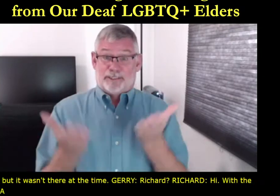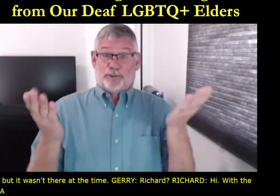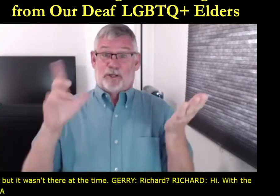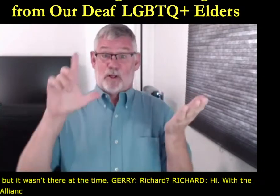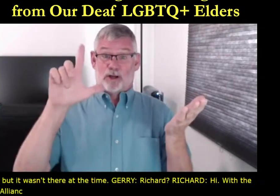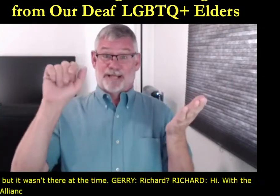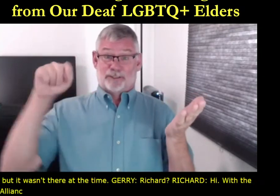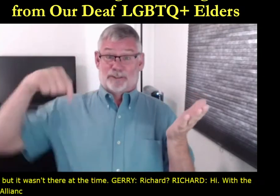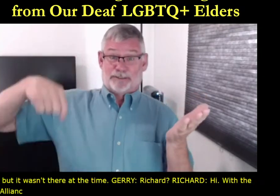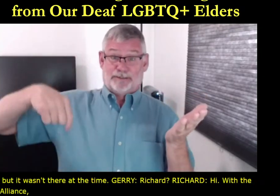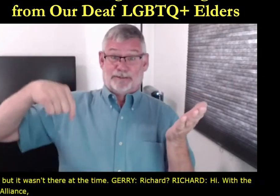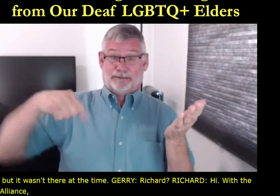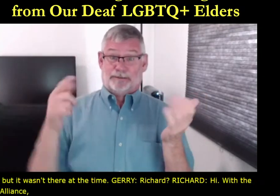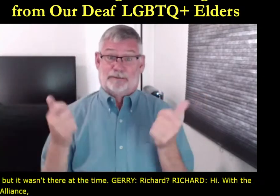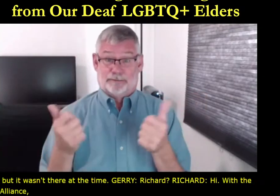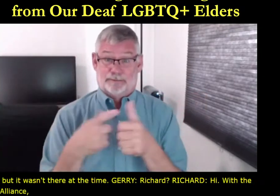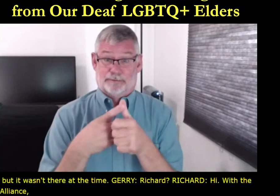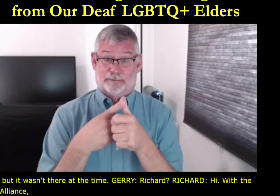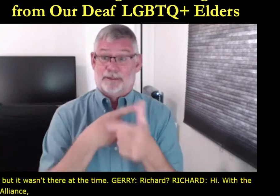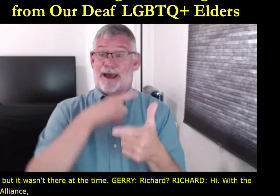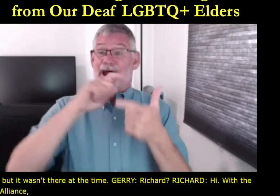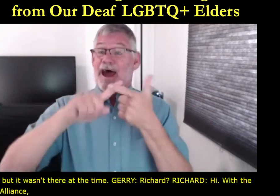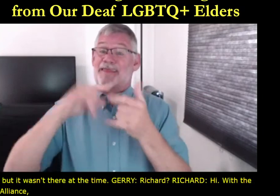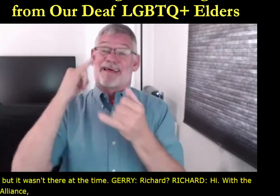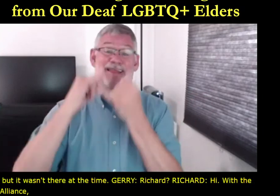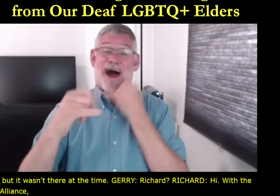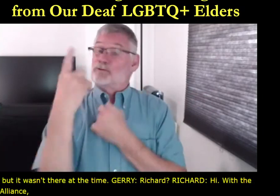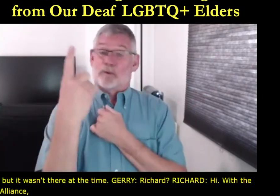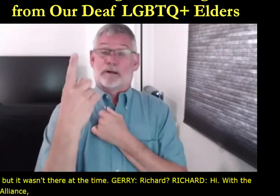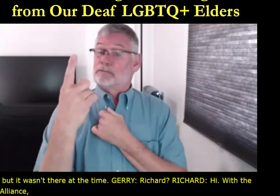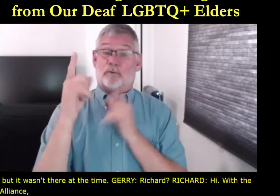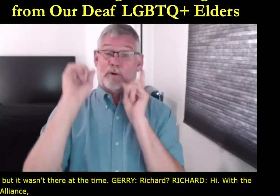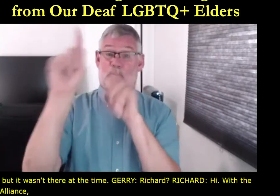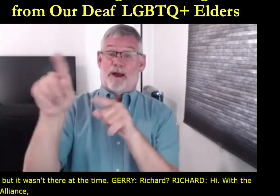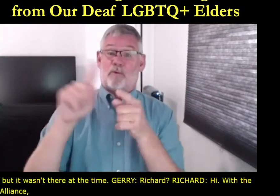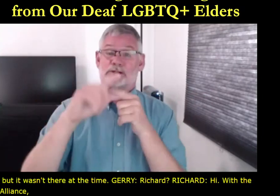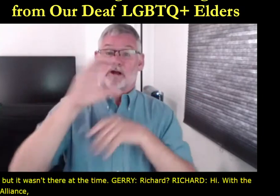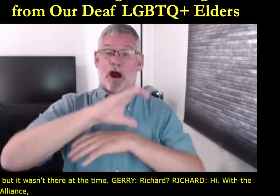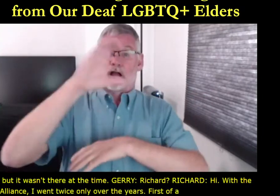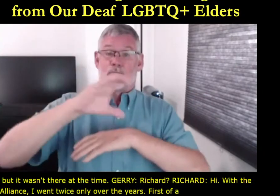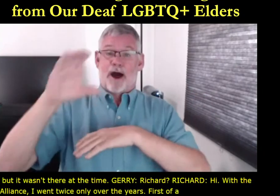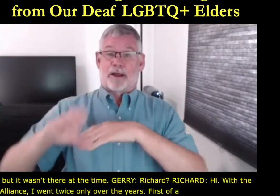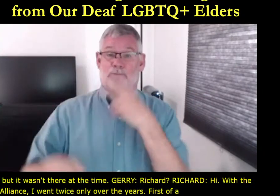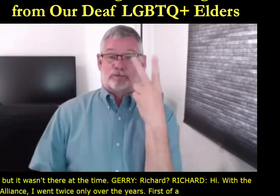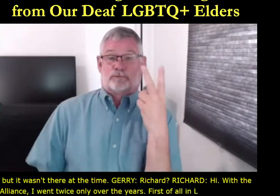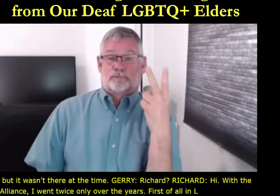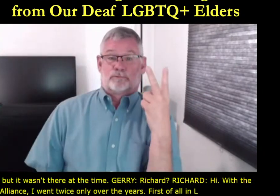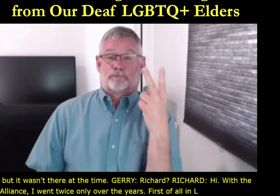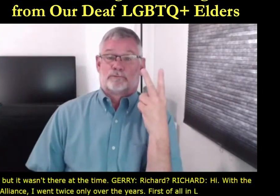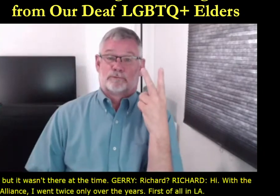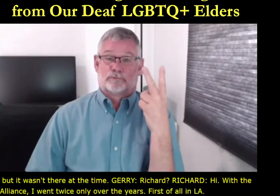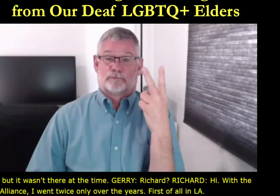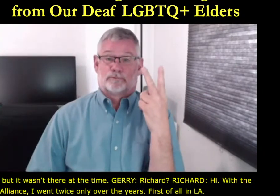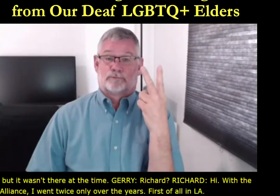the years first of all here in los angeles and then secondly the last one i went to colorado